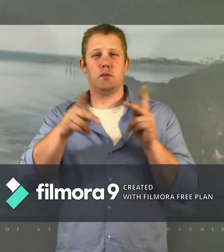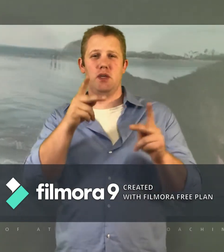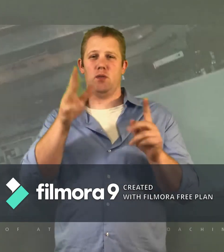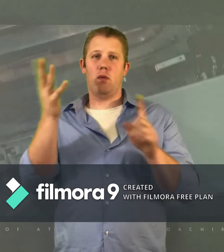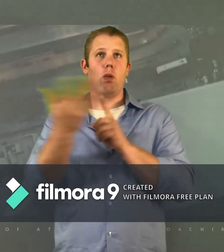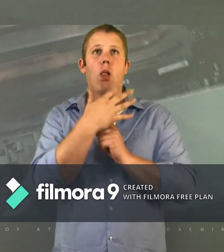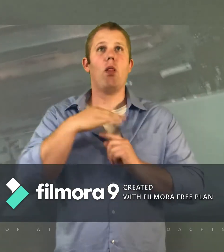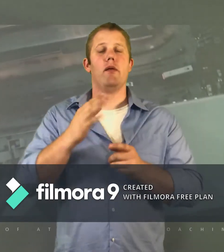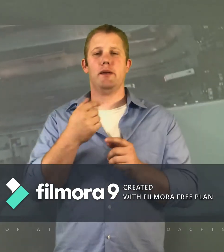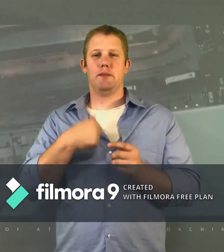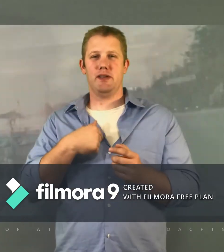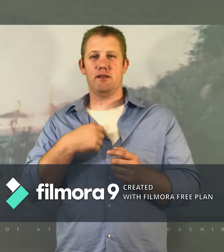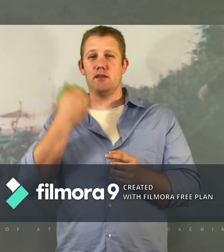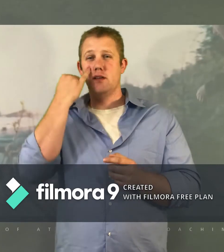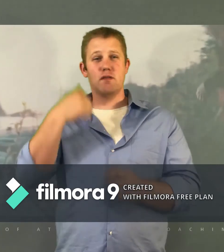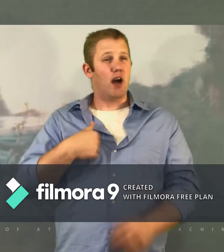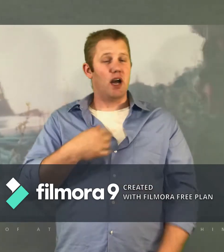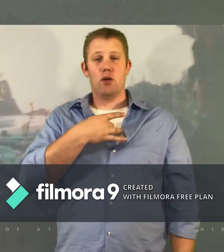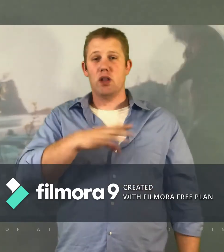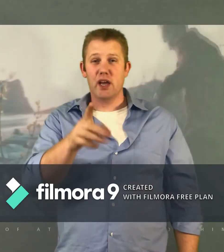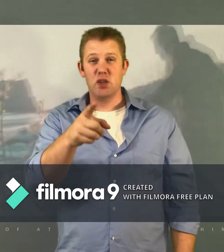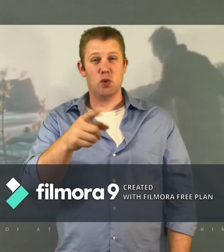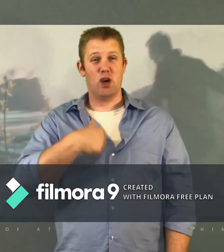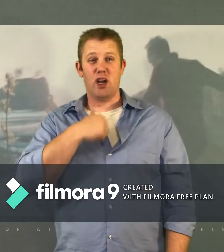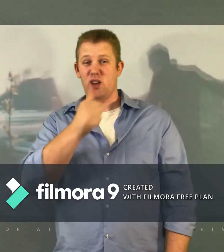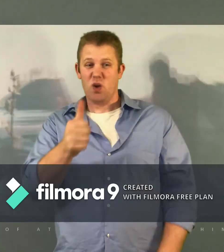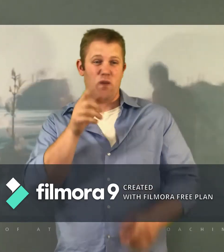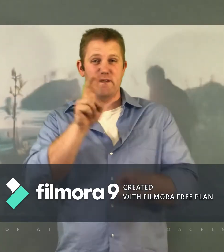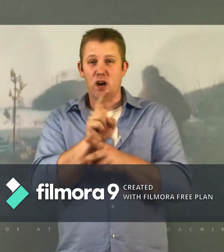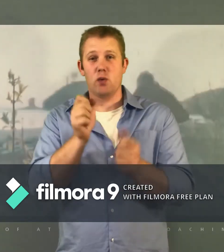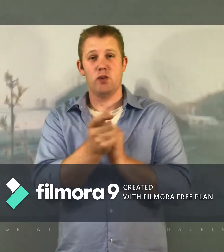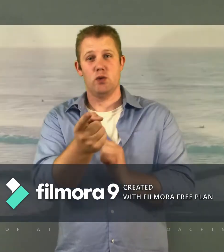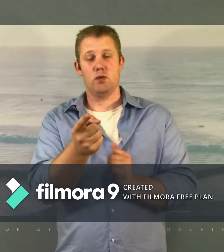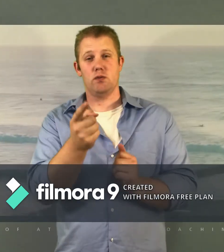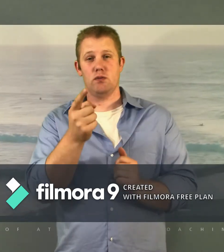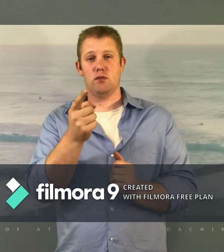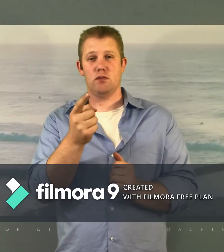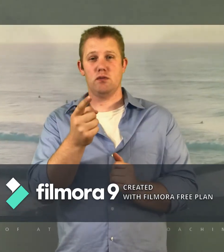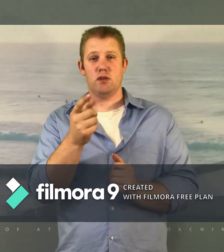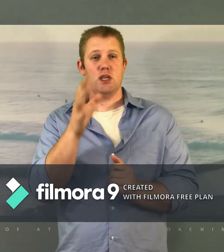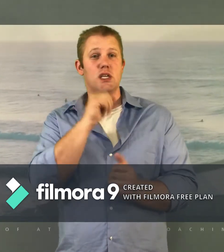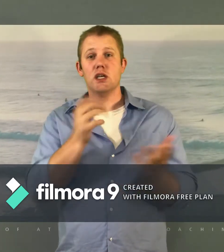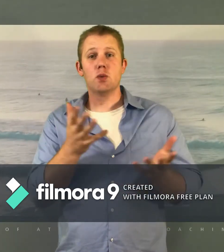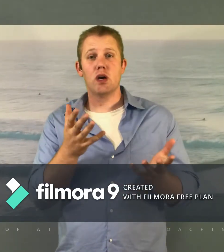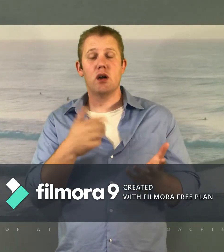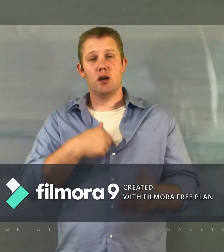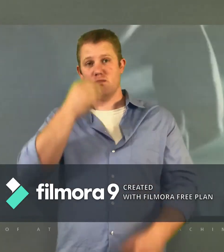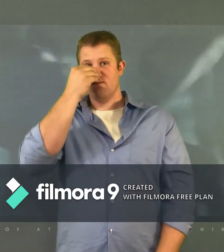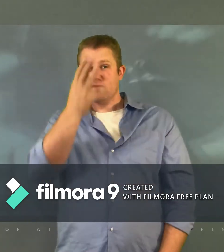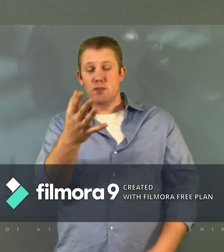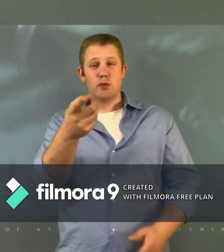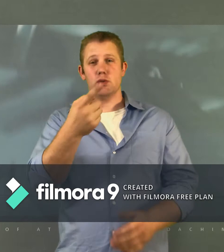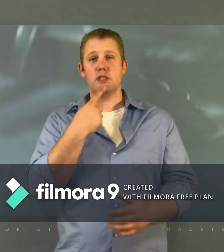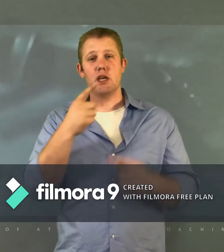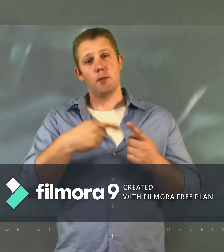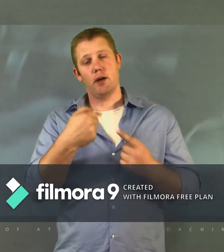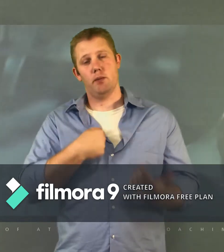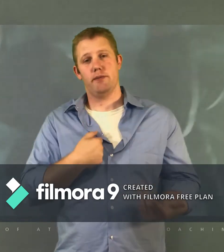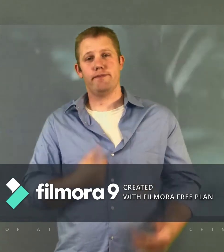I don't need a million people around me. If I don't like you, I don't fuck with you. And guess what? I actually don't care